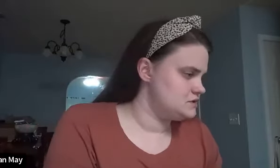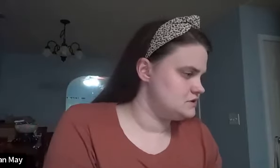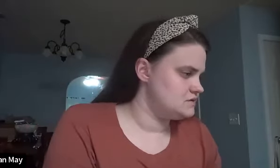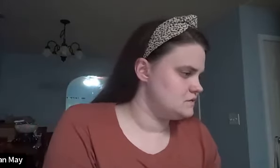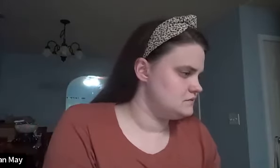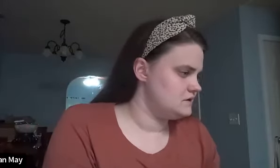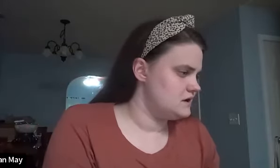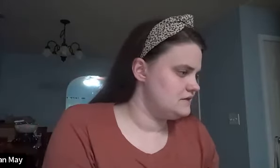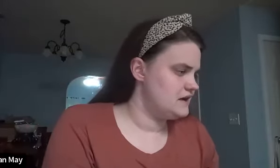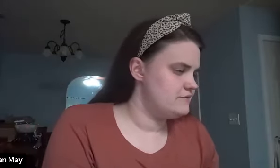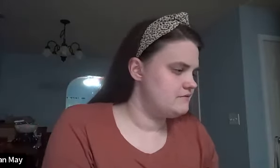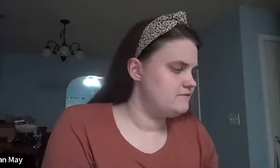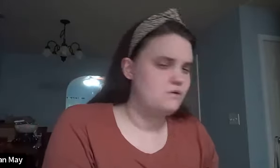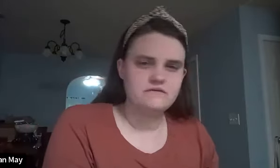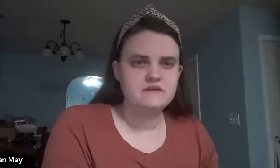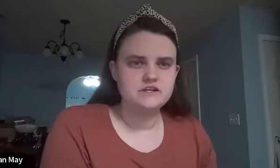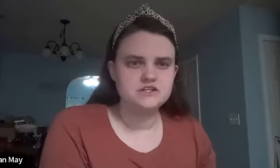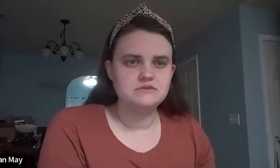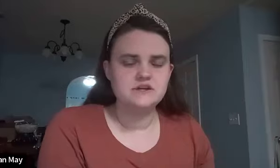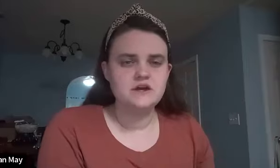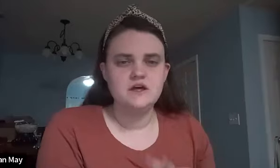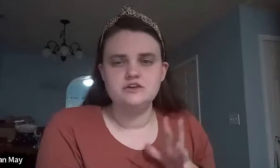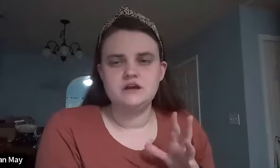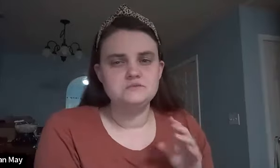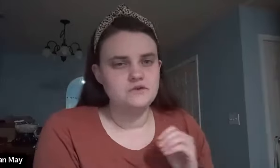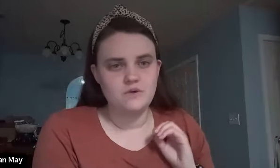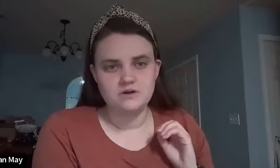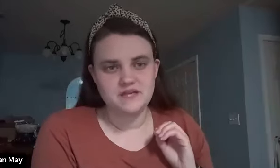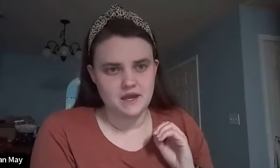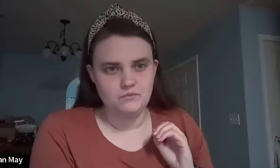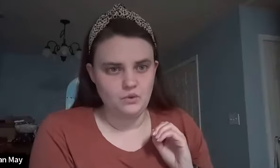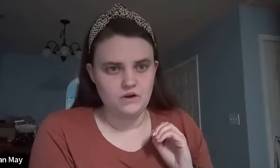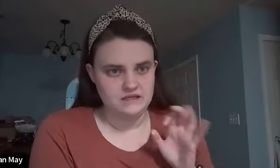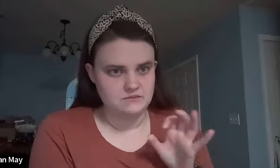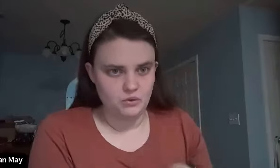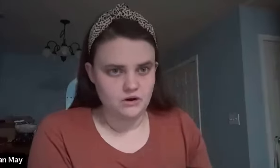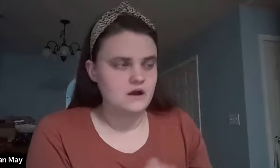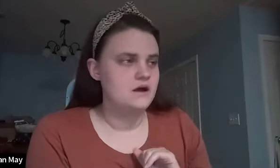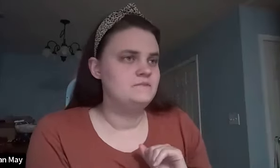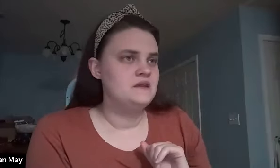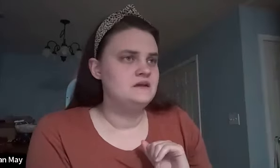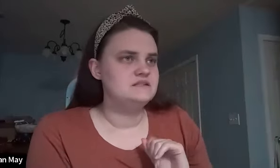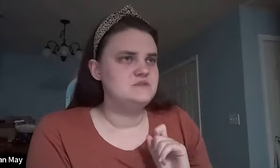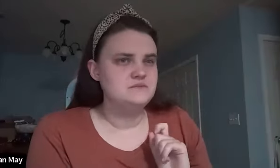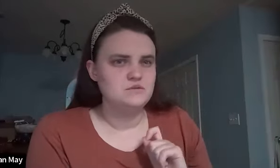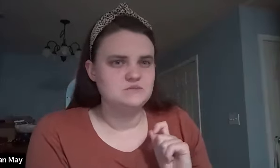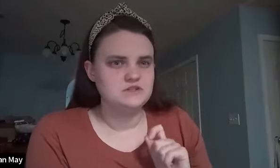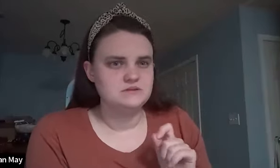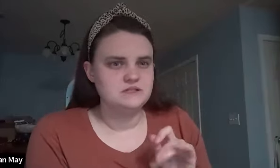vegetables. I won't lie. I think I have about 4 or 5 vegetables. You guys are more than welcome to add more, ask more. Sometimes the ones more specific